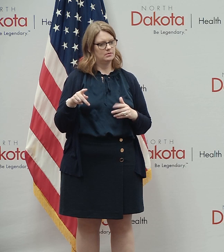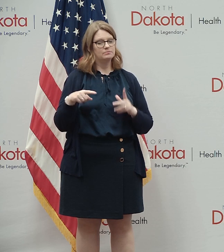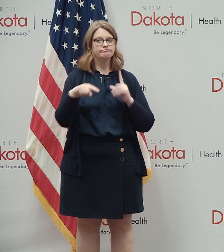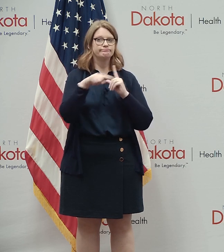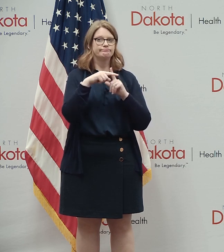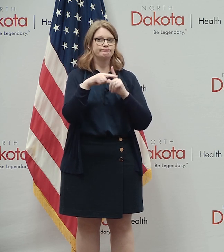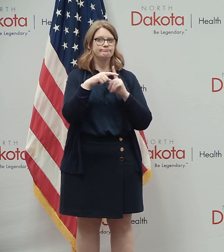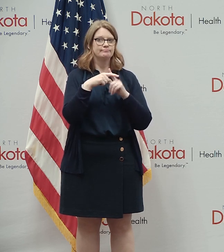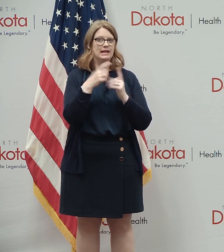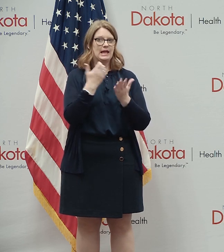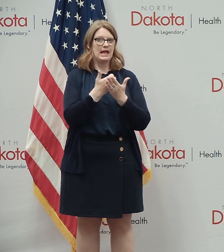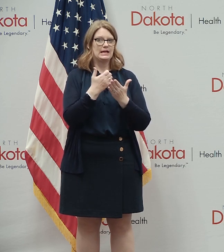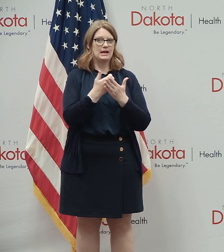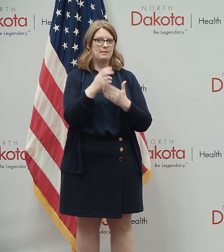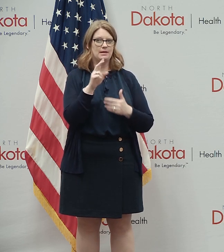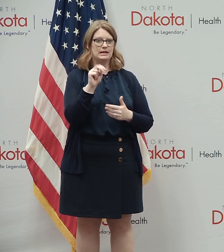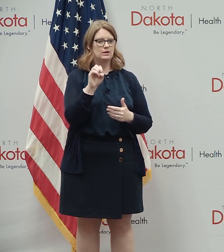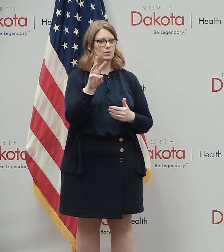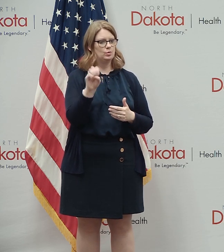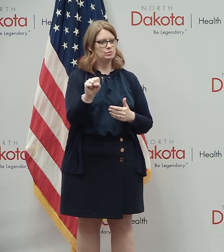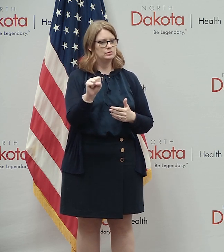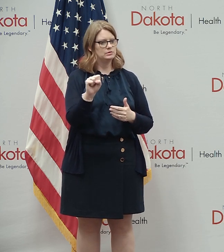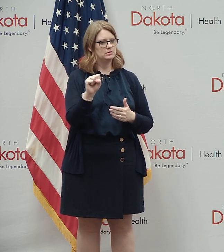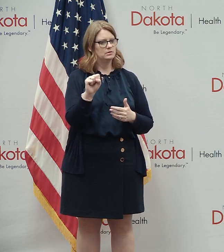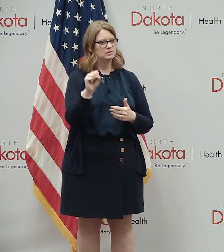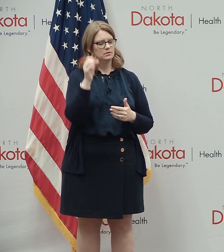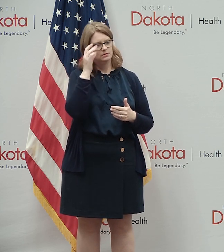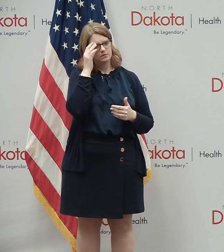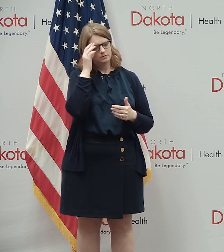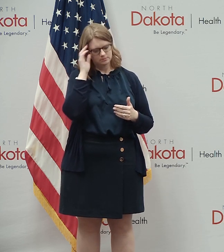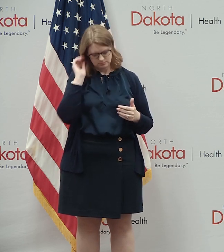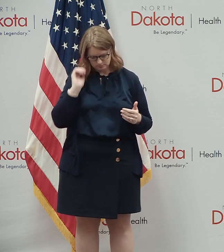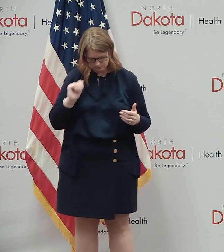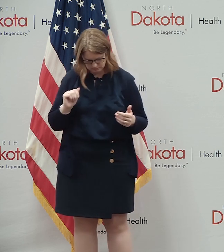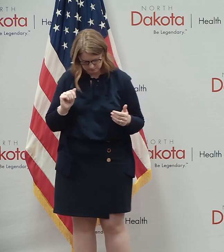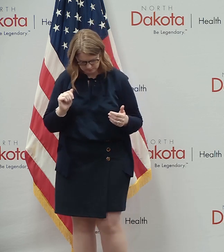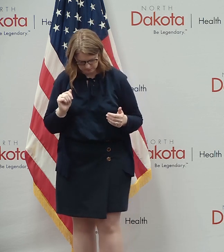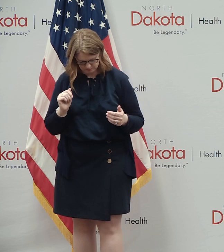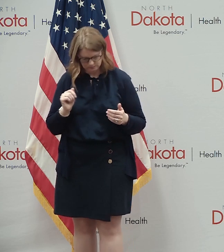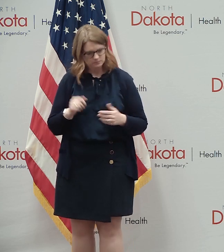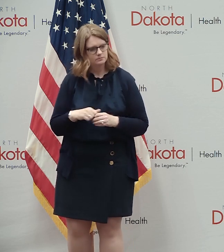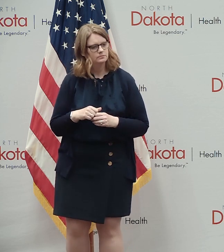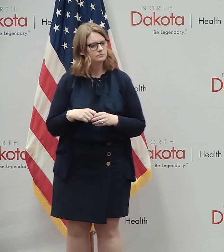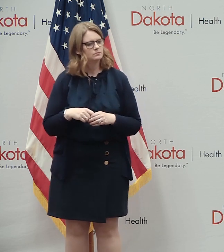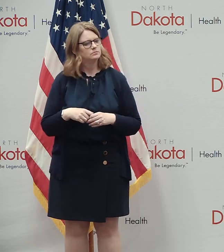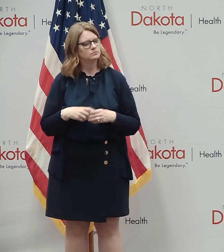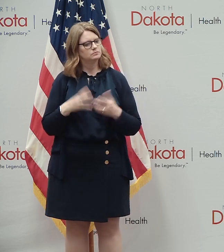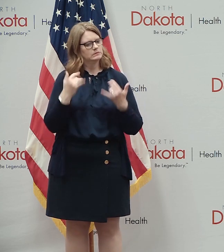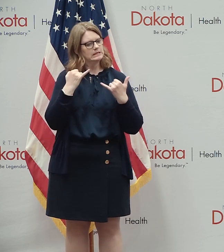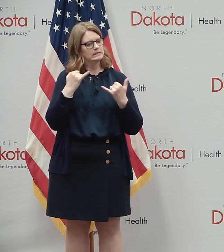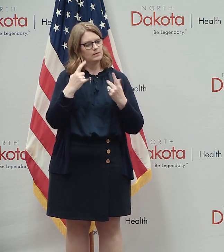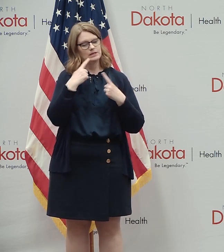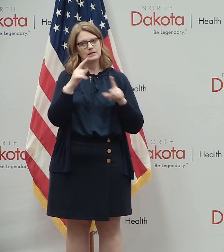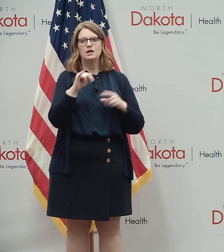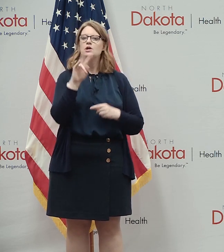positive economic news, and this is a that today was announced that 2.5